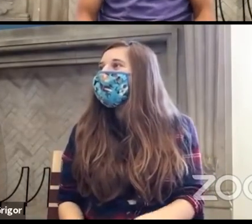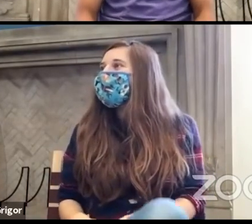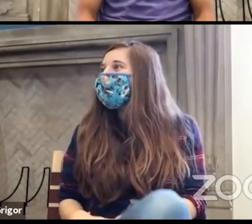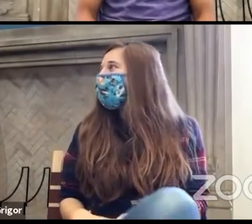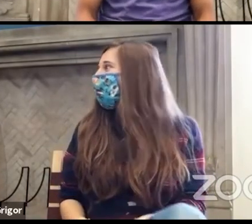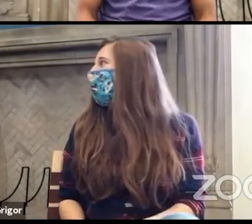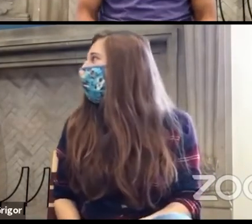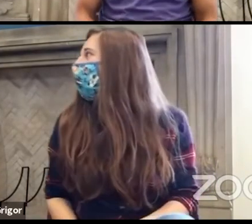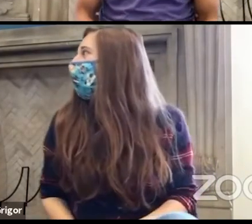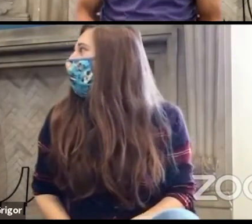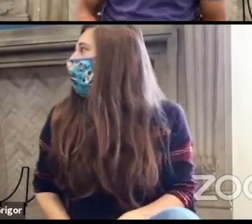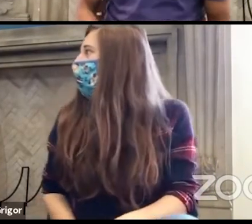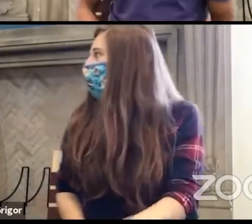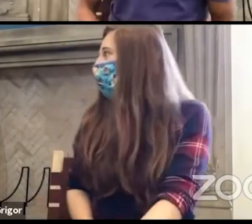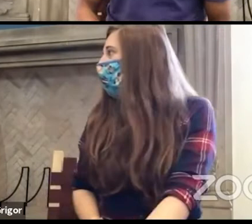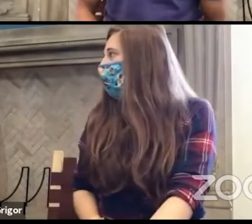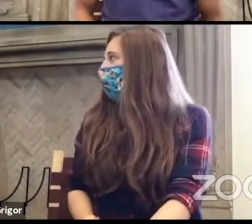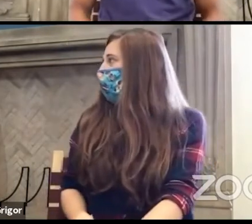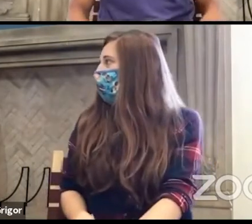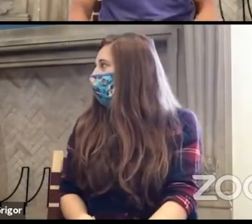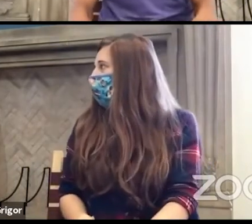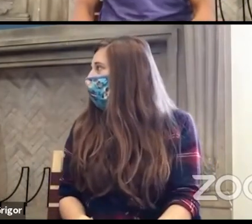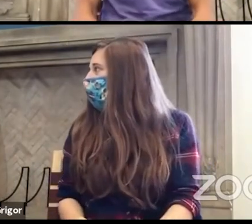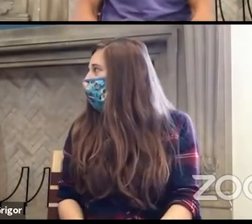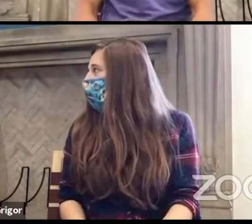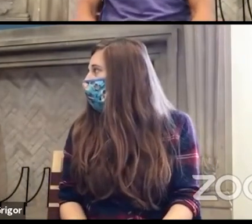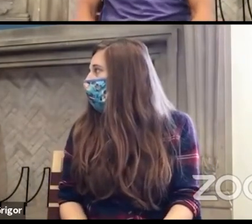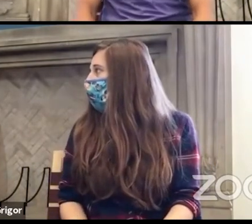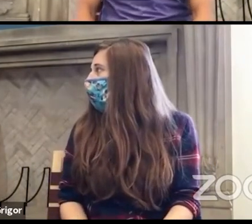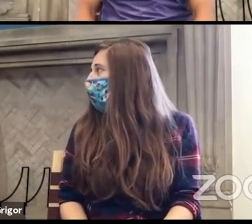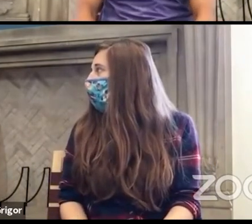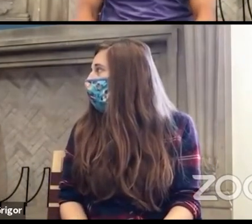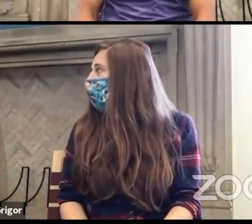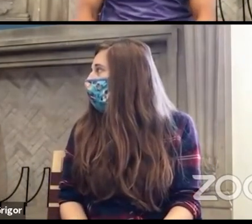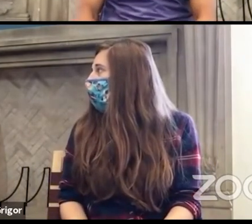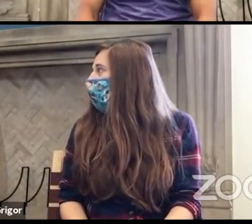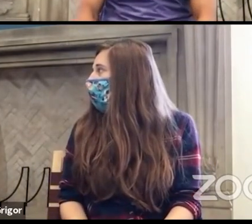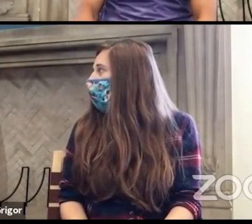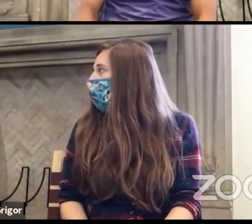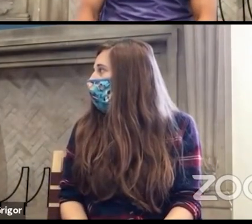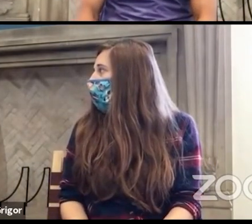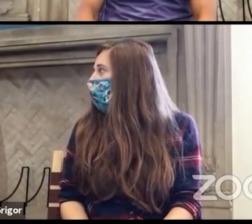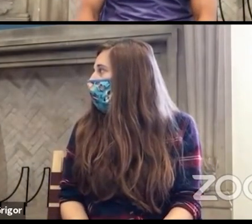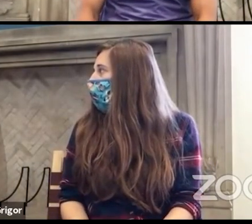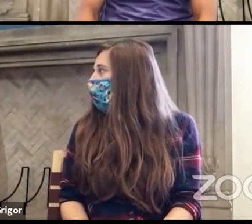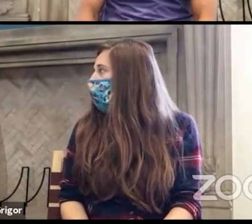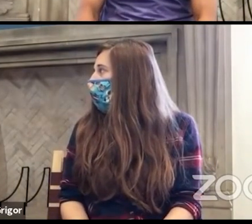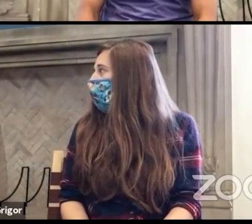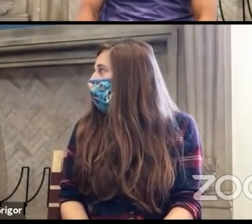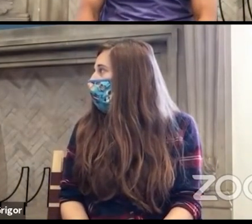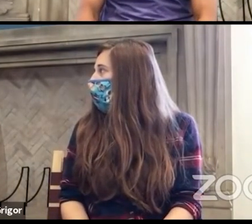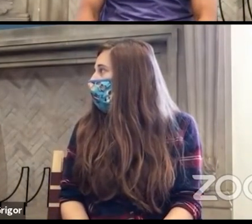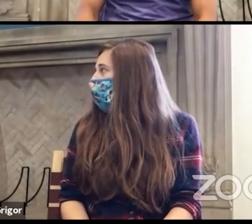And I would like to add another question is, what does Dark Sparkle working on?